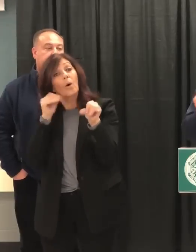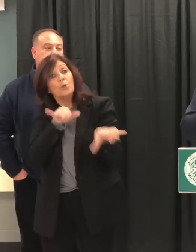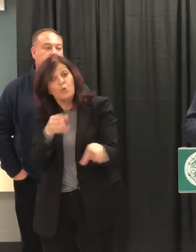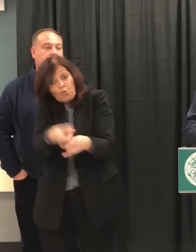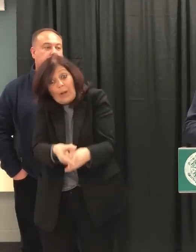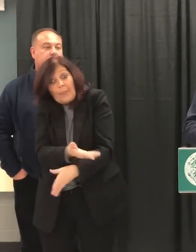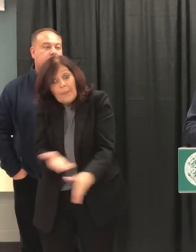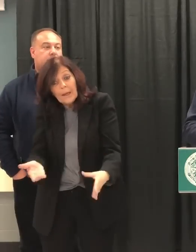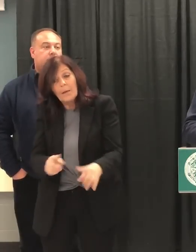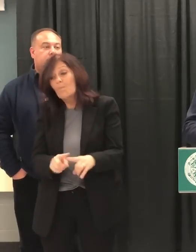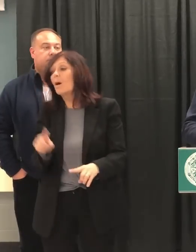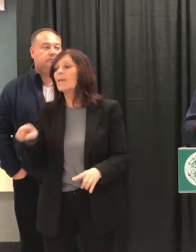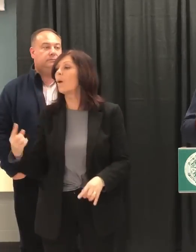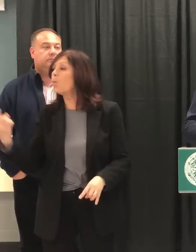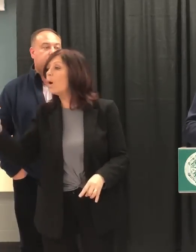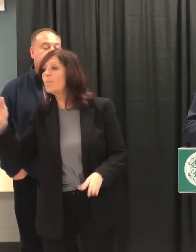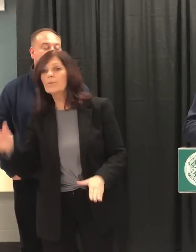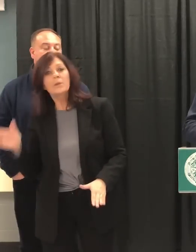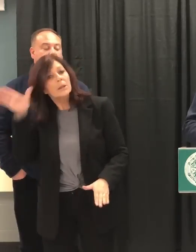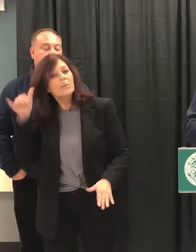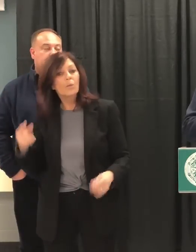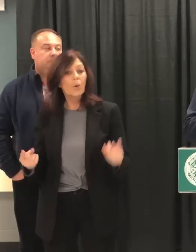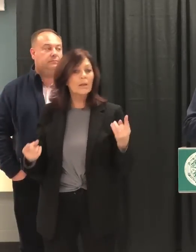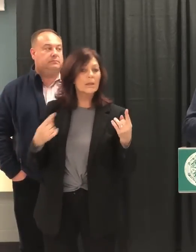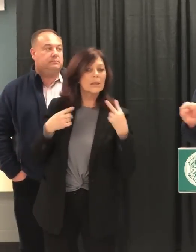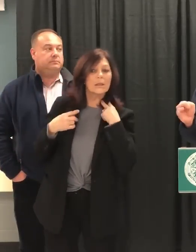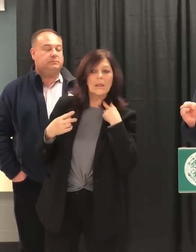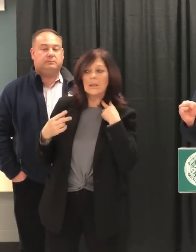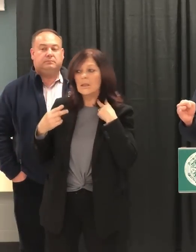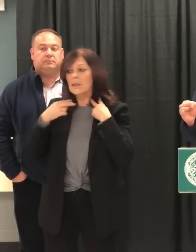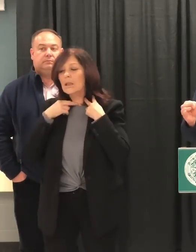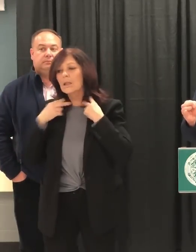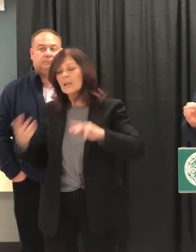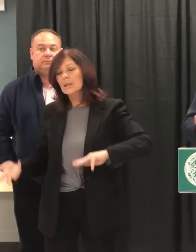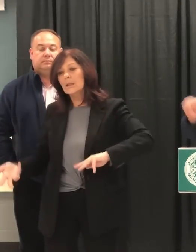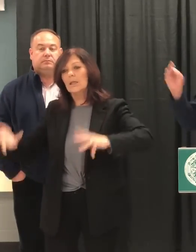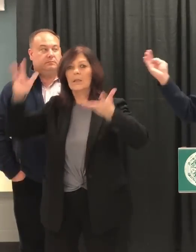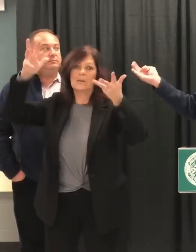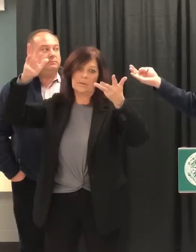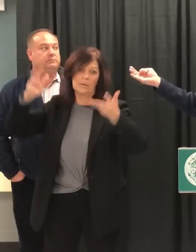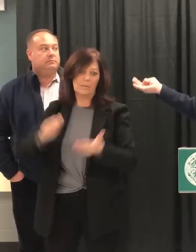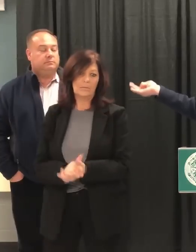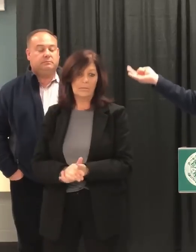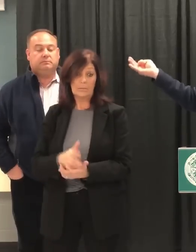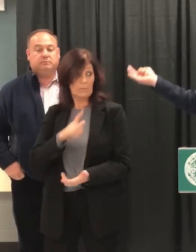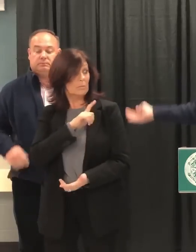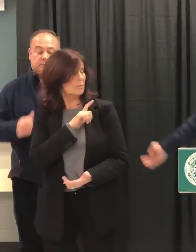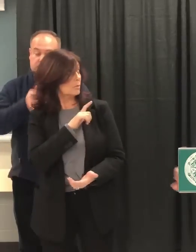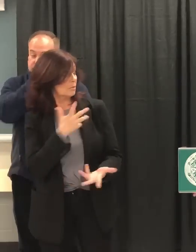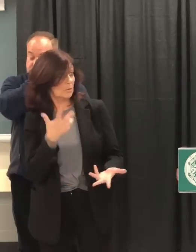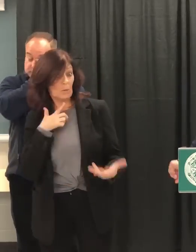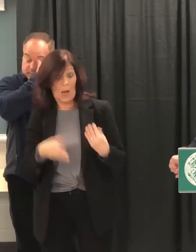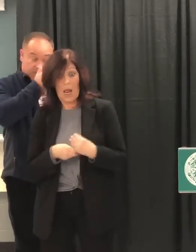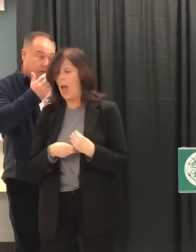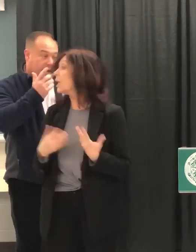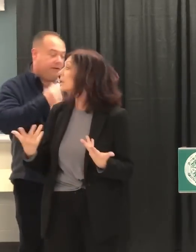But all it takes is 1 or 2 to get stuck, and then it can throw everything else off. Does the sheriff or the commissioner want to say